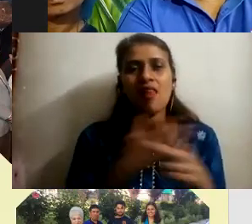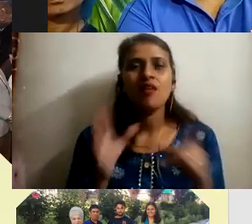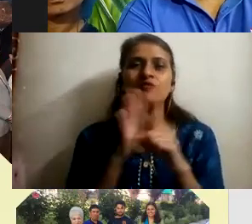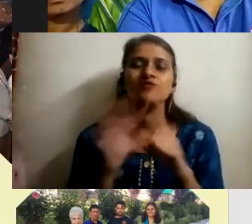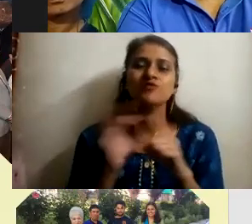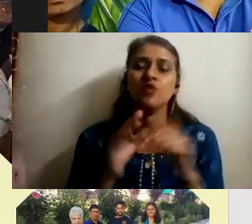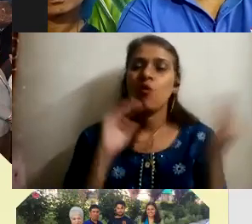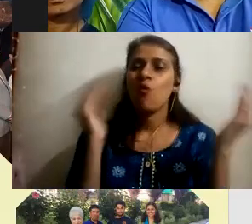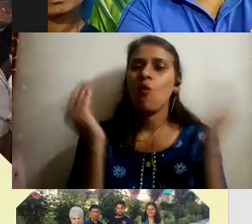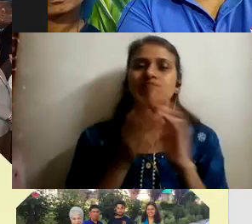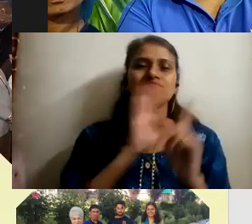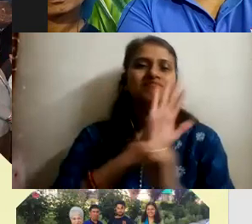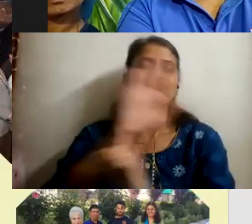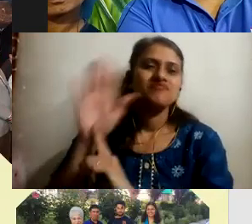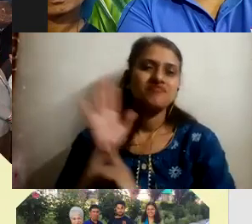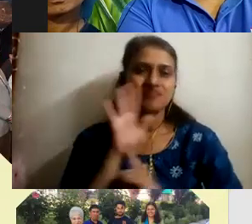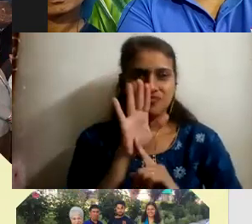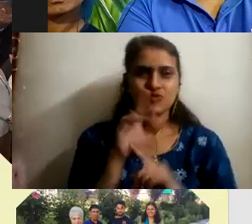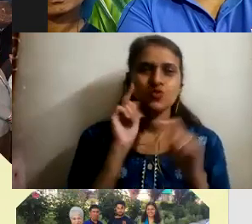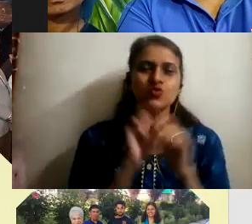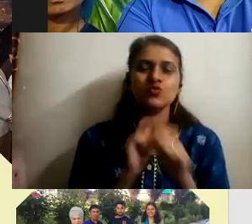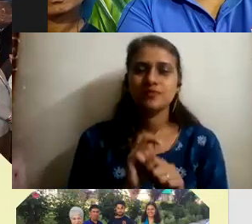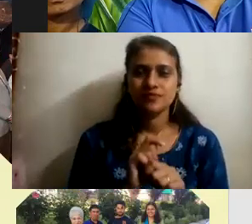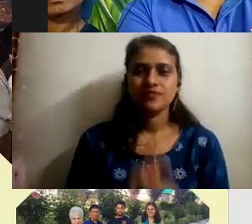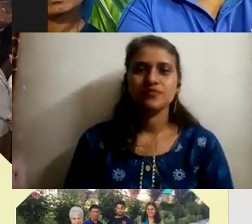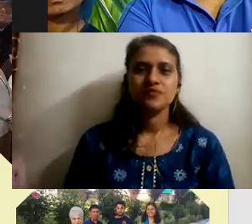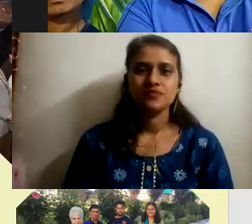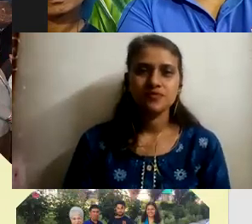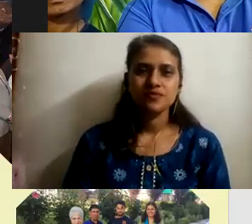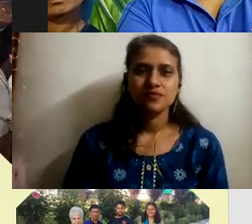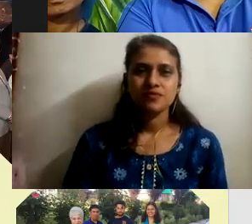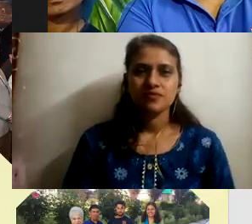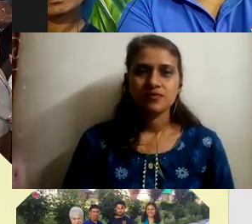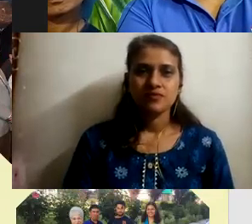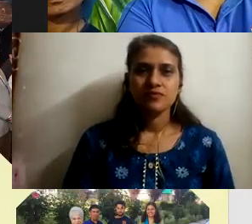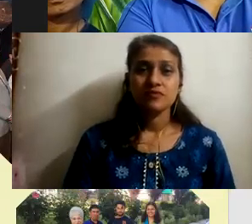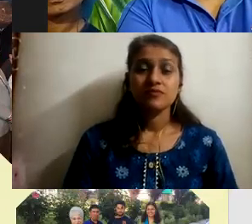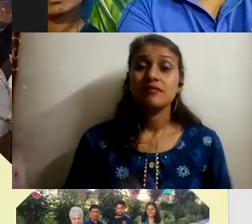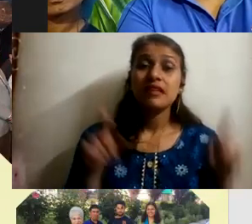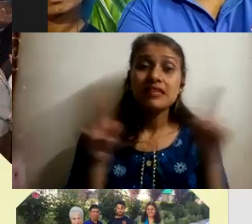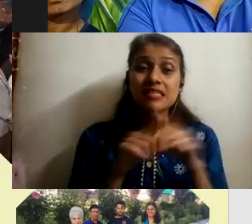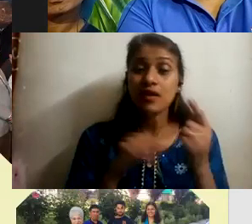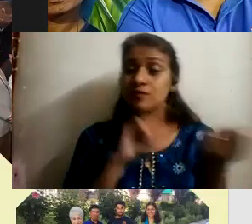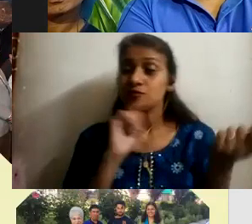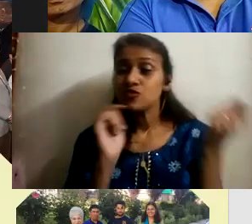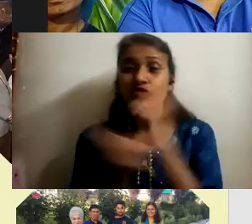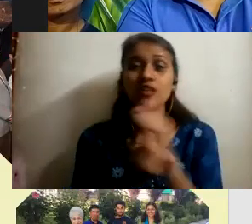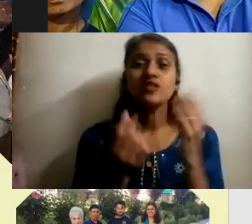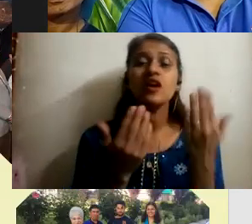are part of. How do we initiate such conversations in the society? How do we, you know, bring